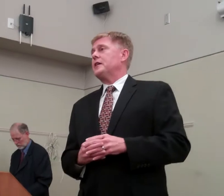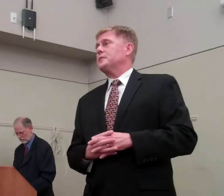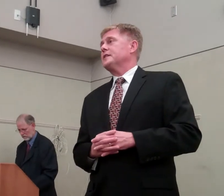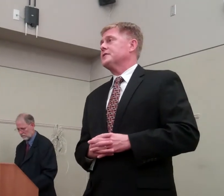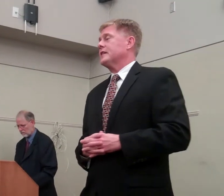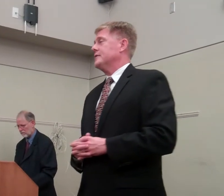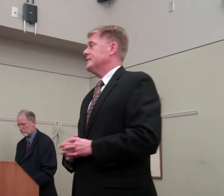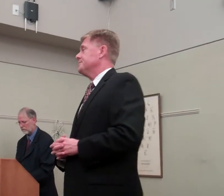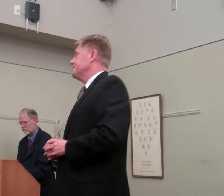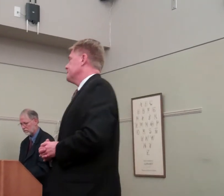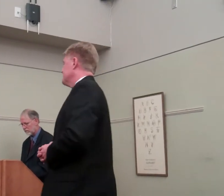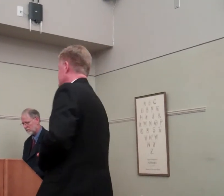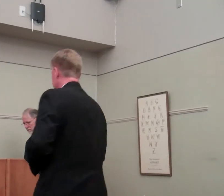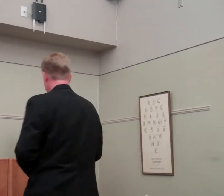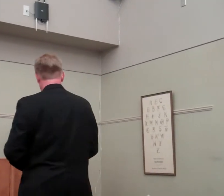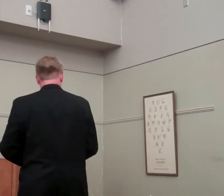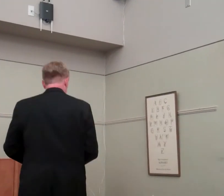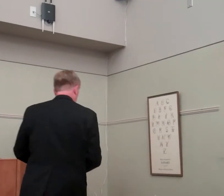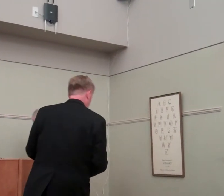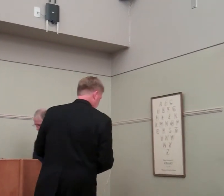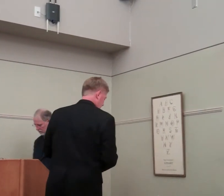better place to live. Thank you.